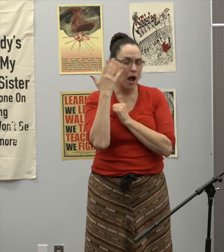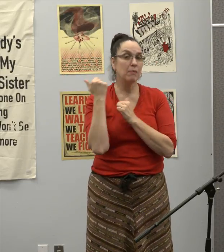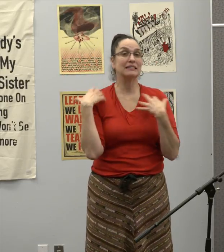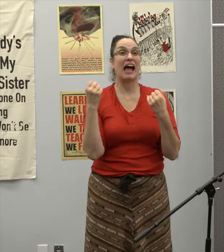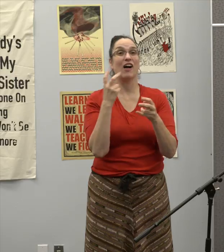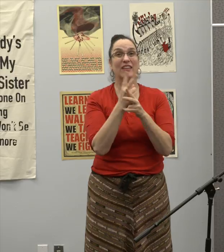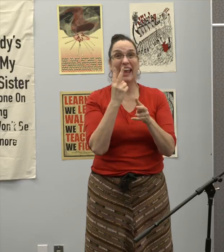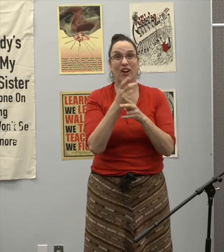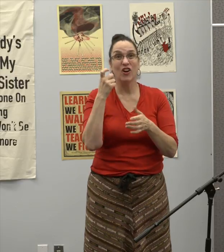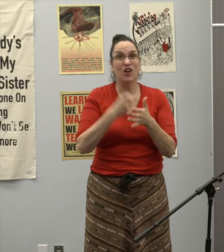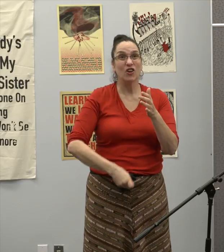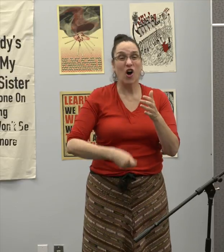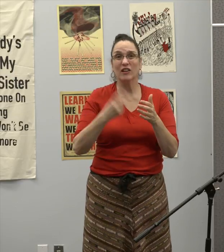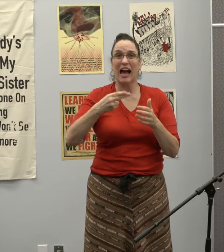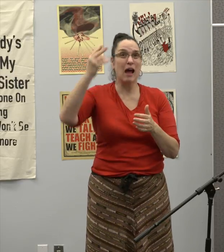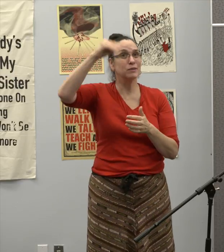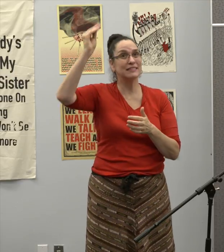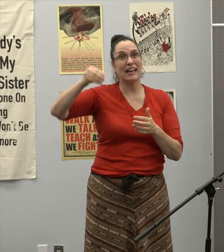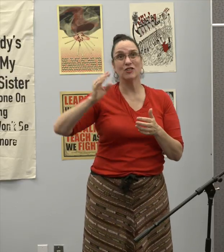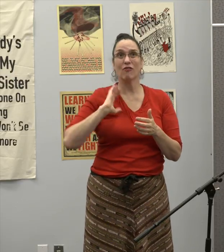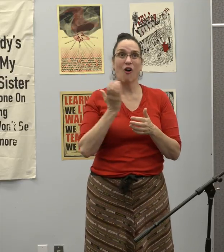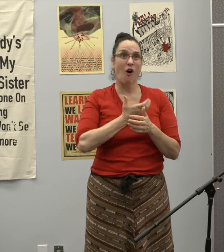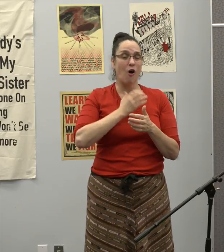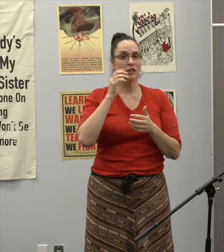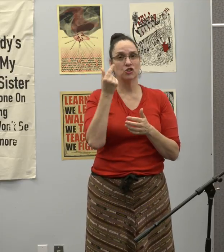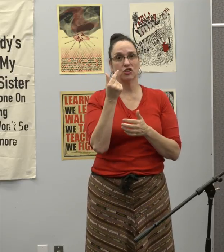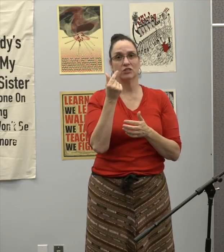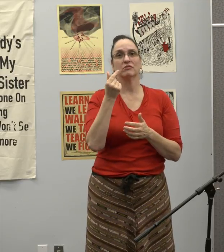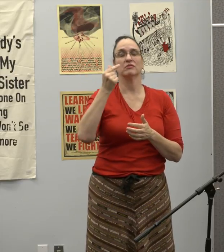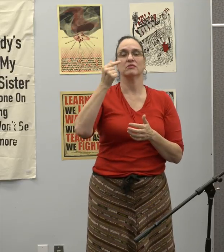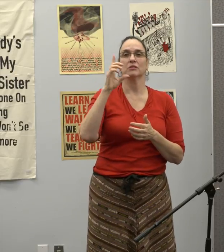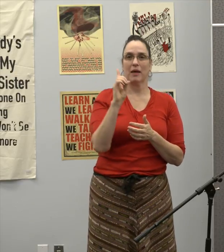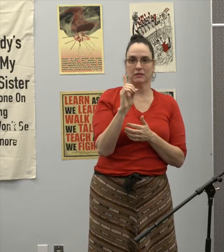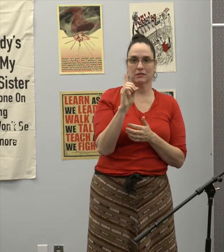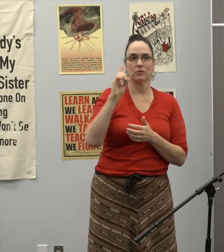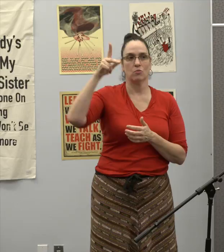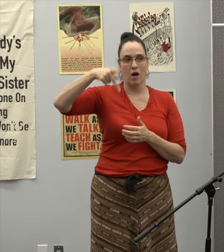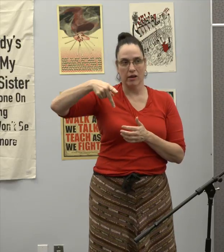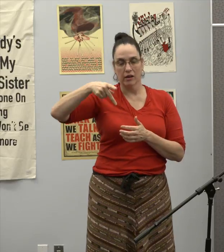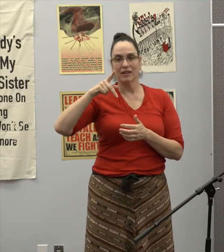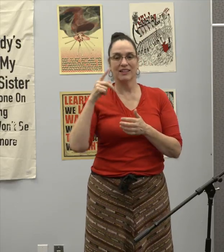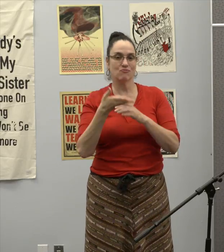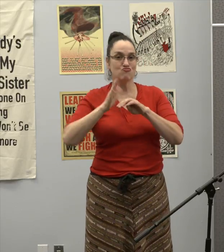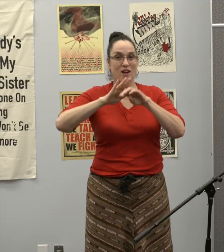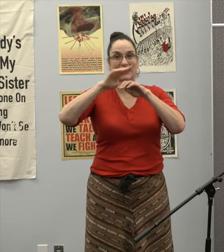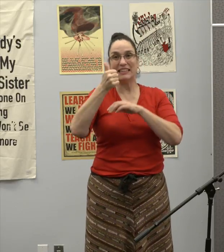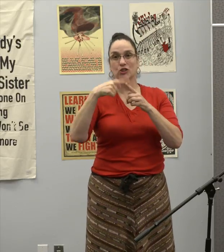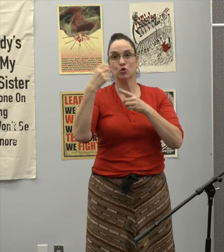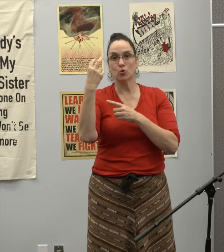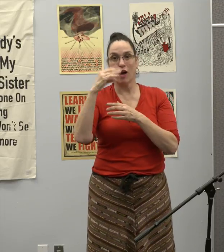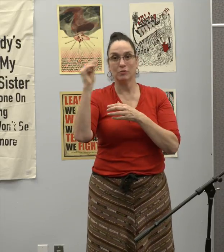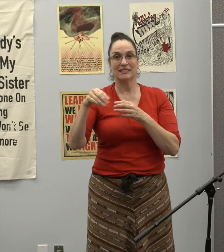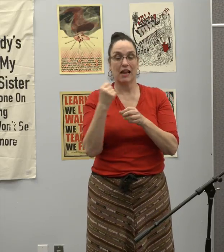our gross domestic product were rising faster than the gross domestic product for decades, 10 to 12% per year. It was bankrupting